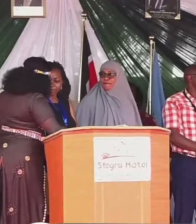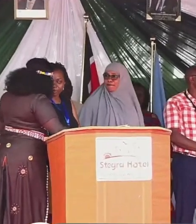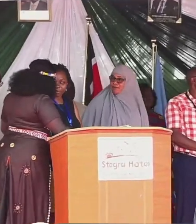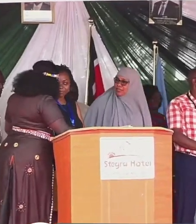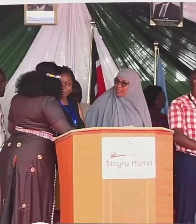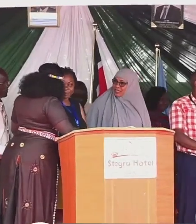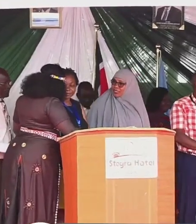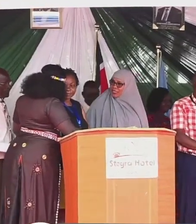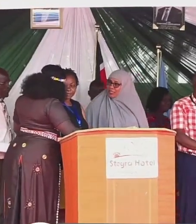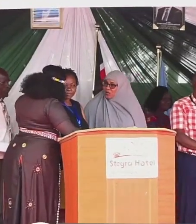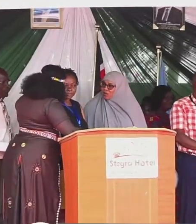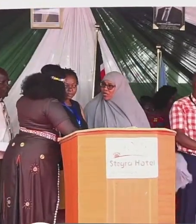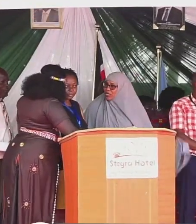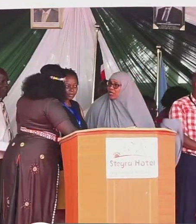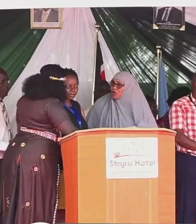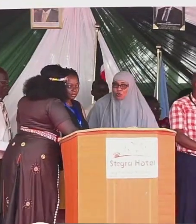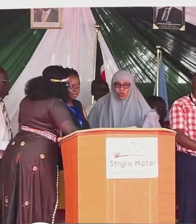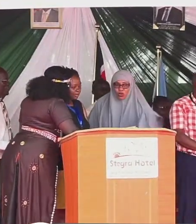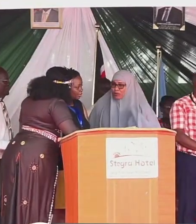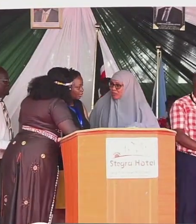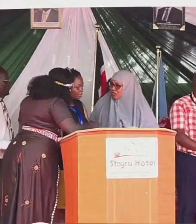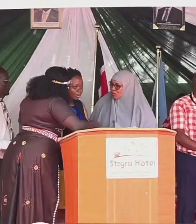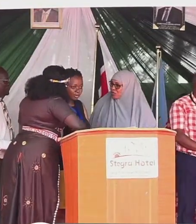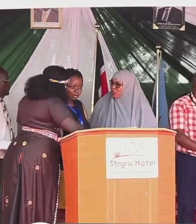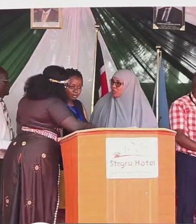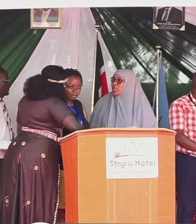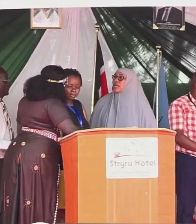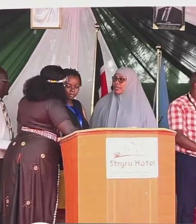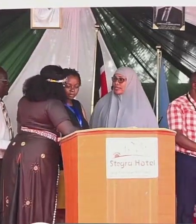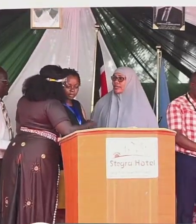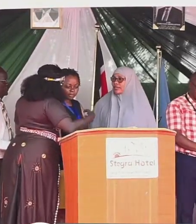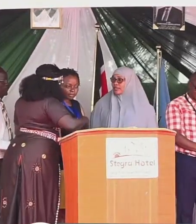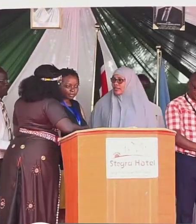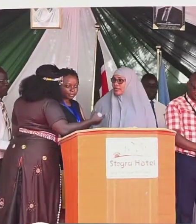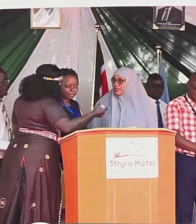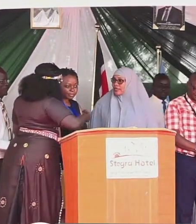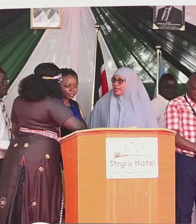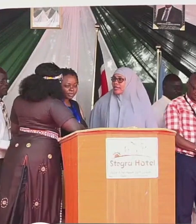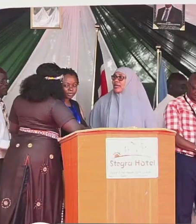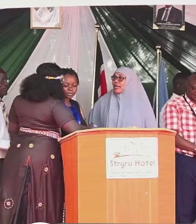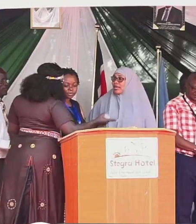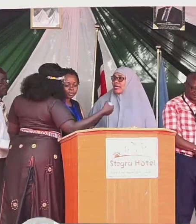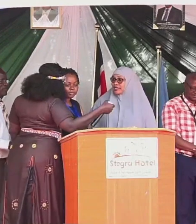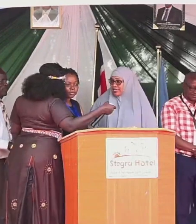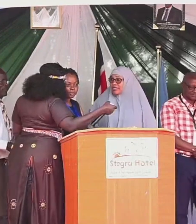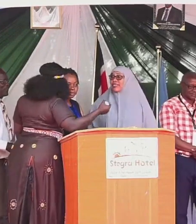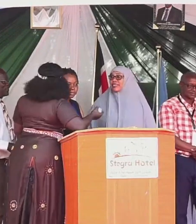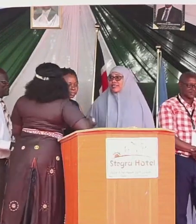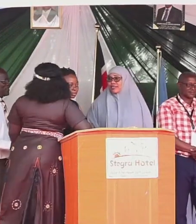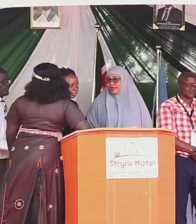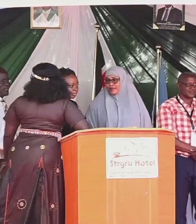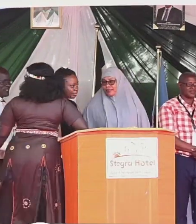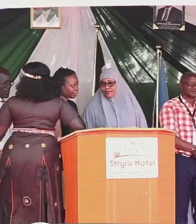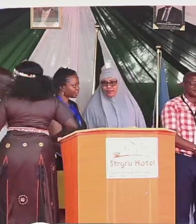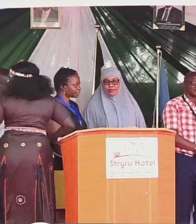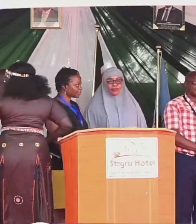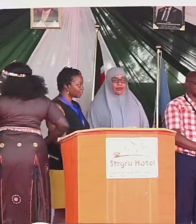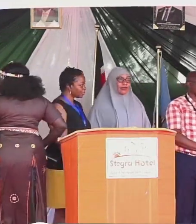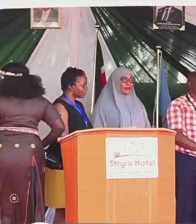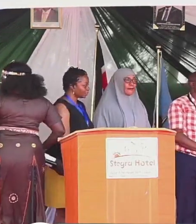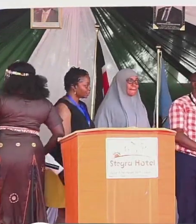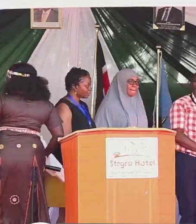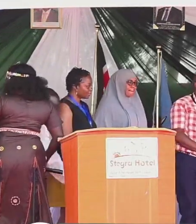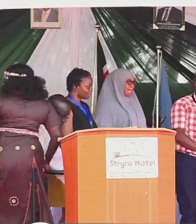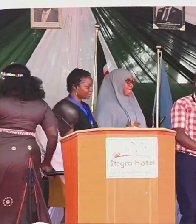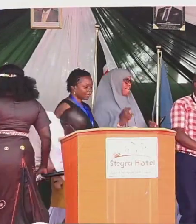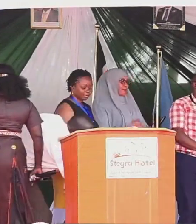drink whiskey. Johnny Walker. Now Johnny Walker walking now on my head, on my